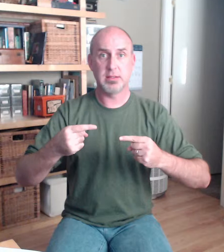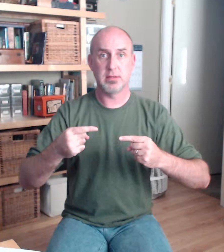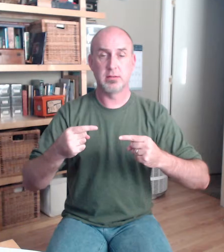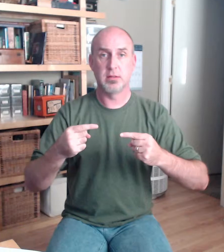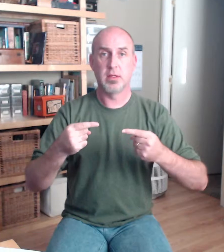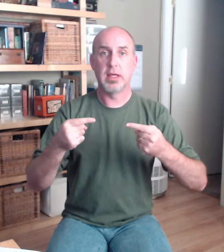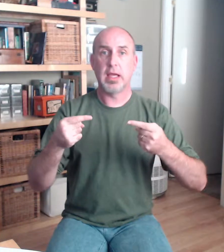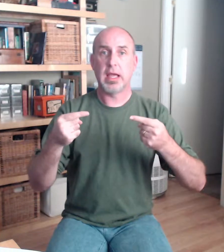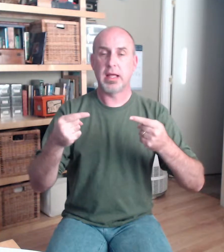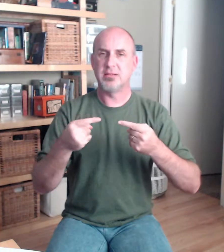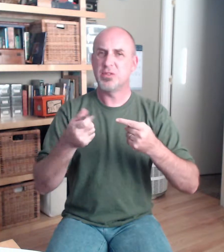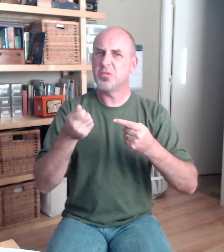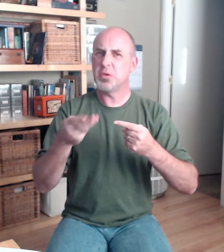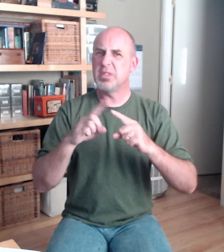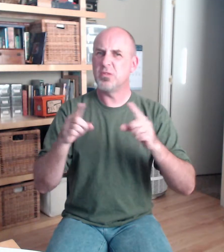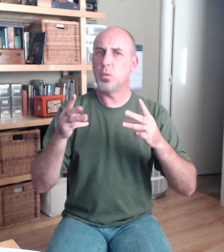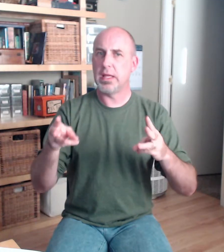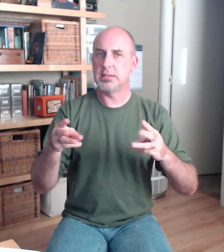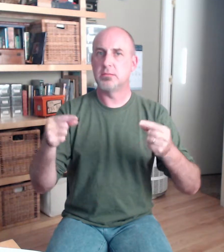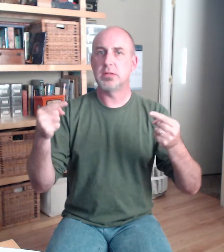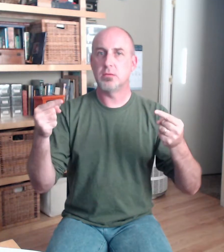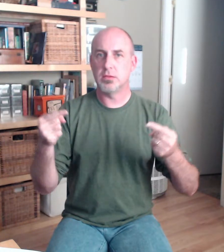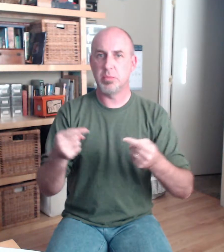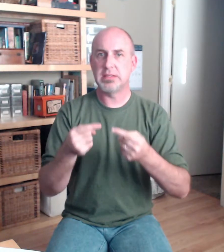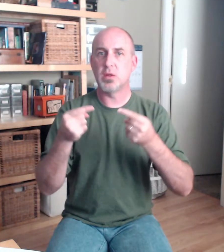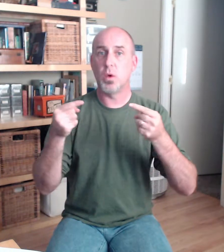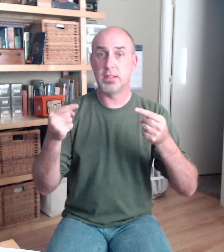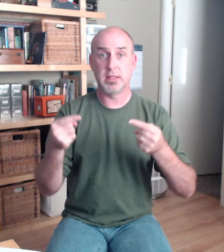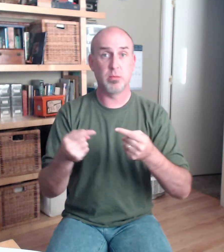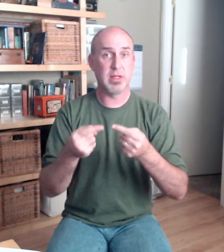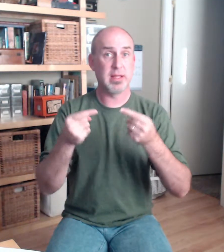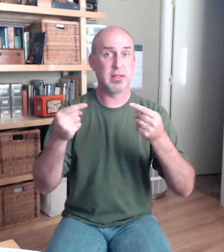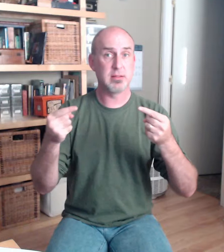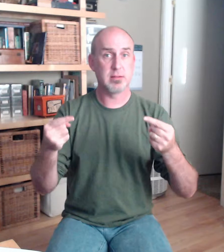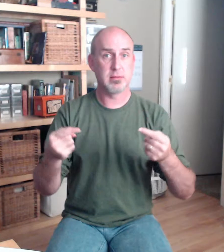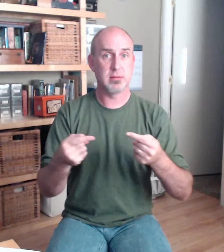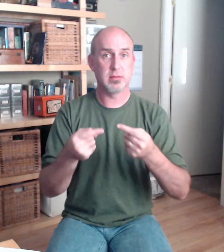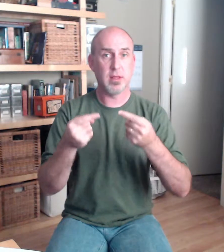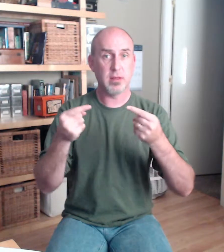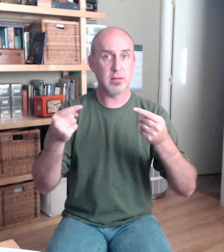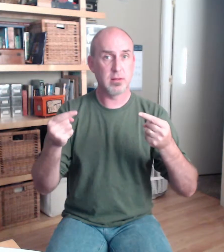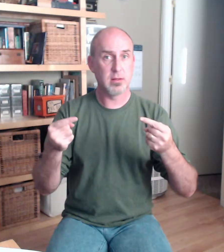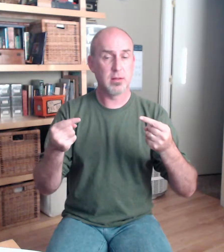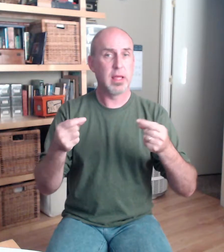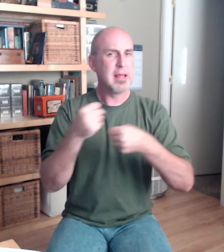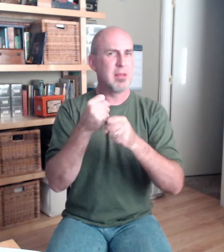this. And there's a few different ways, but the basic one is going to be like this, okay? They make